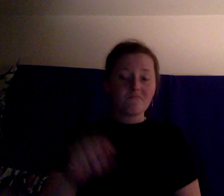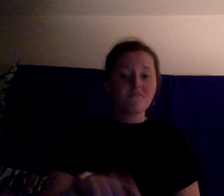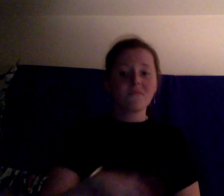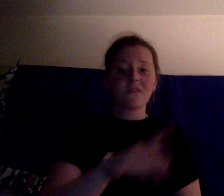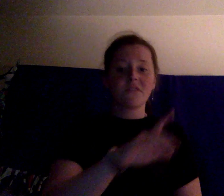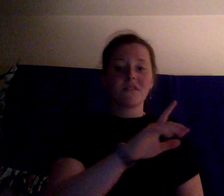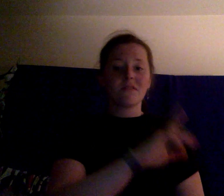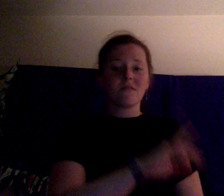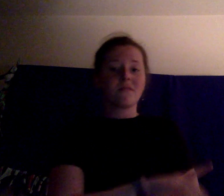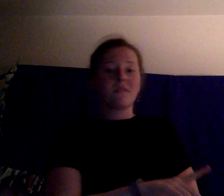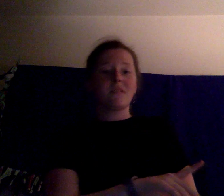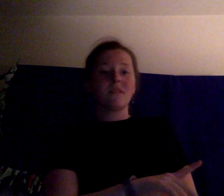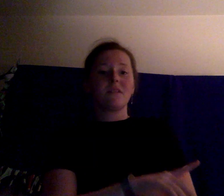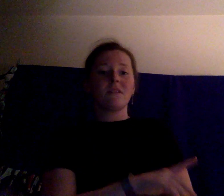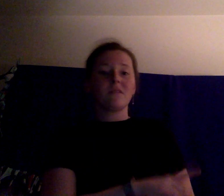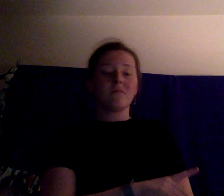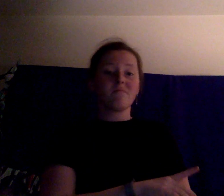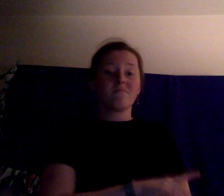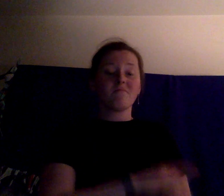He's now celebrating 30 years of racing.